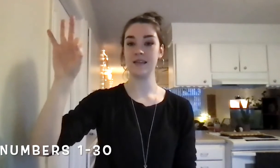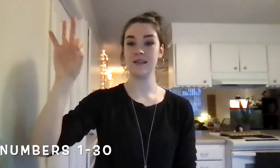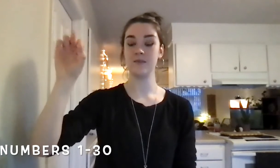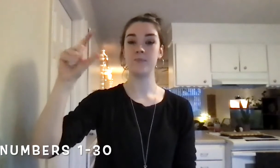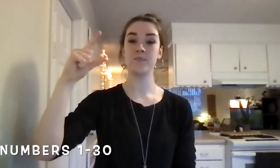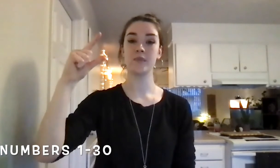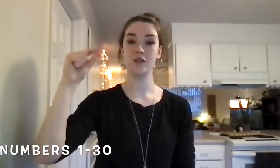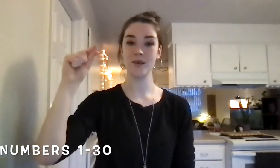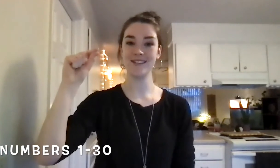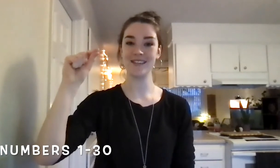19, 20,